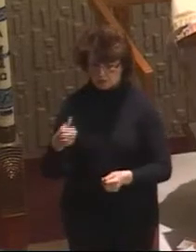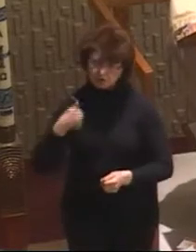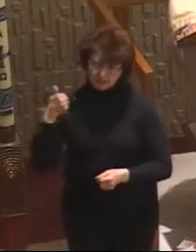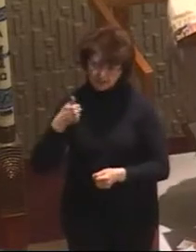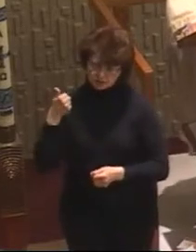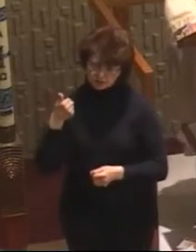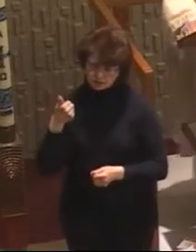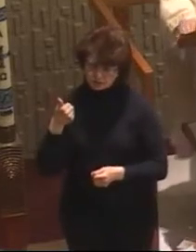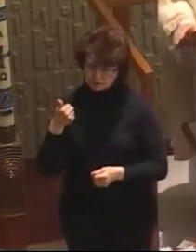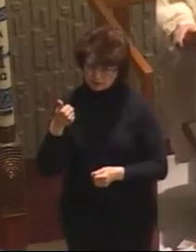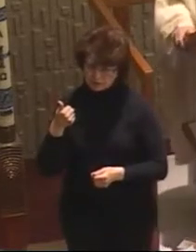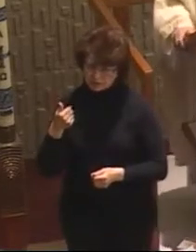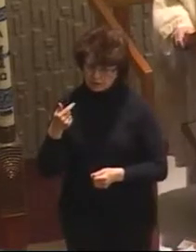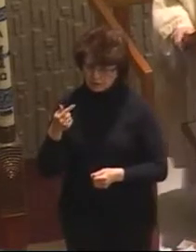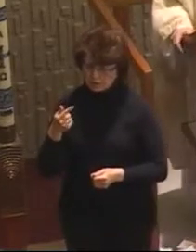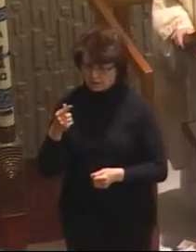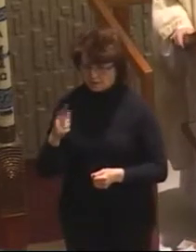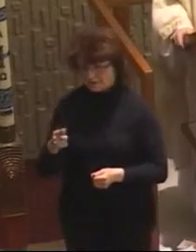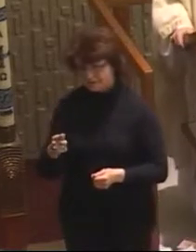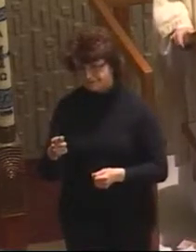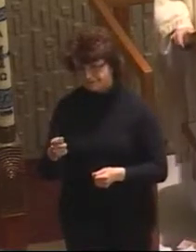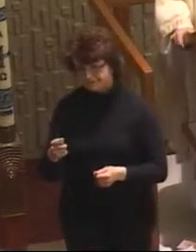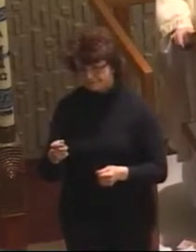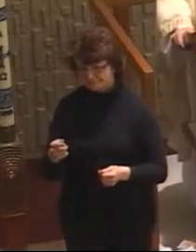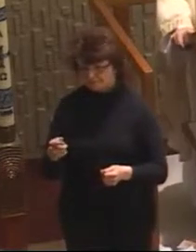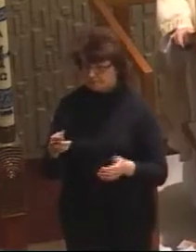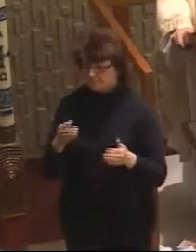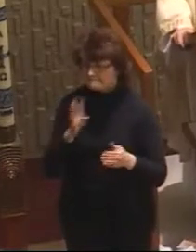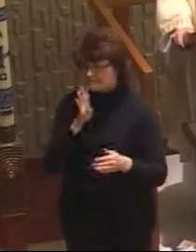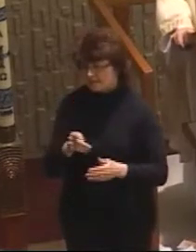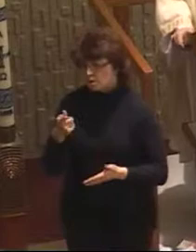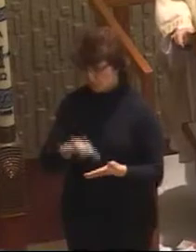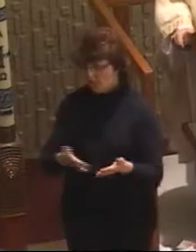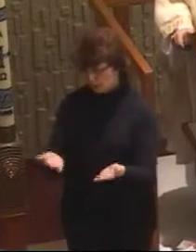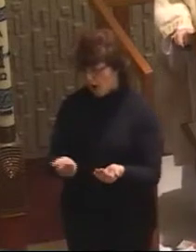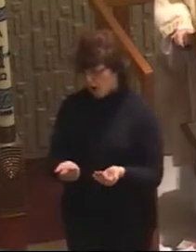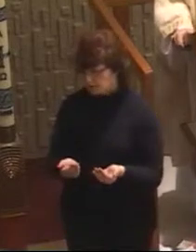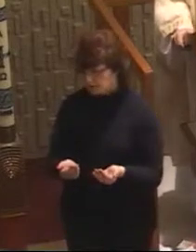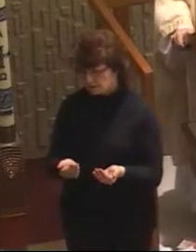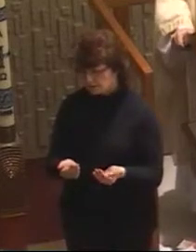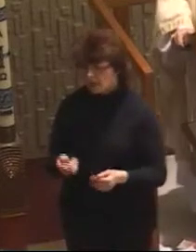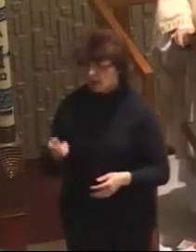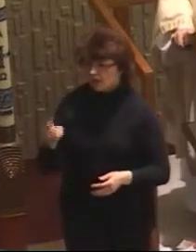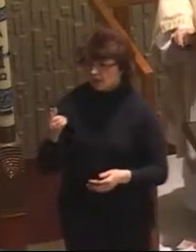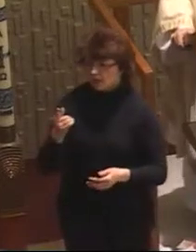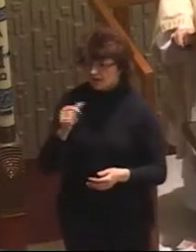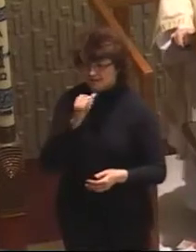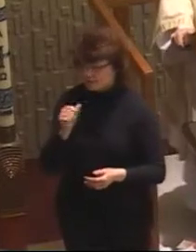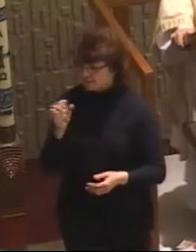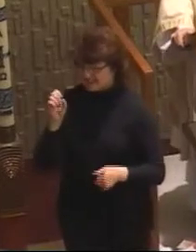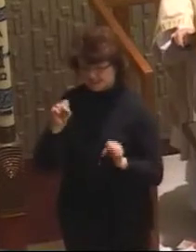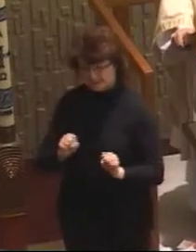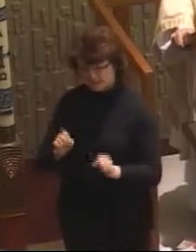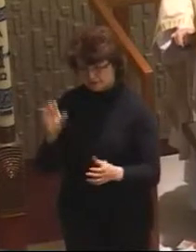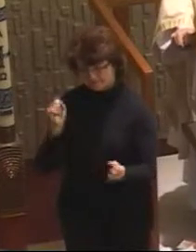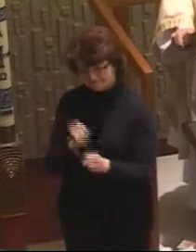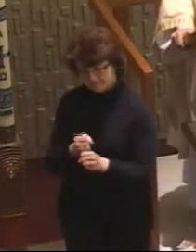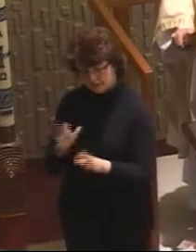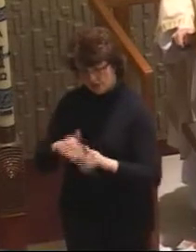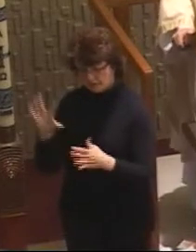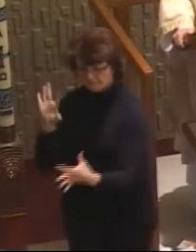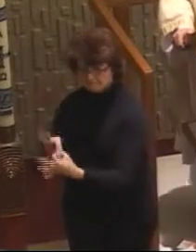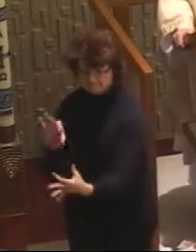pastor will come out the way that I intended. I'm not sure that I'll be able to make all of the connections and share